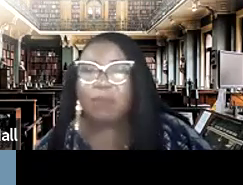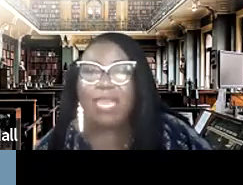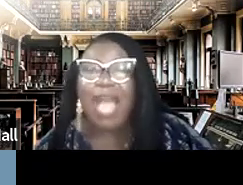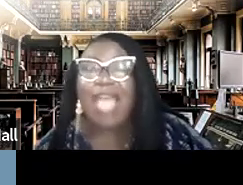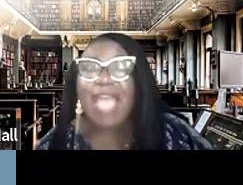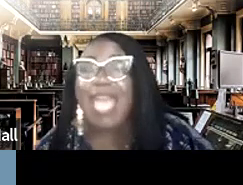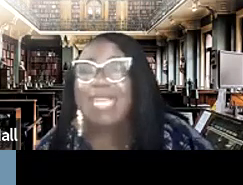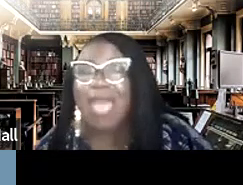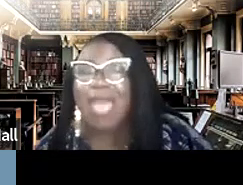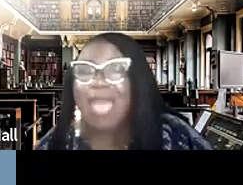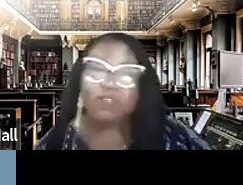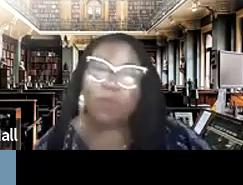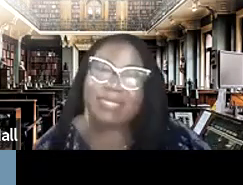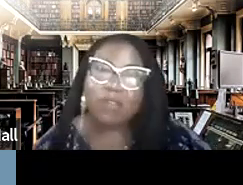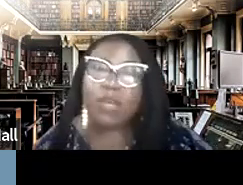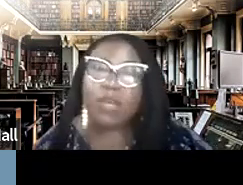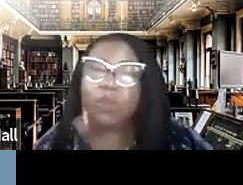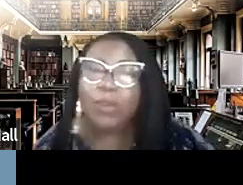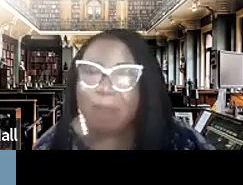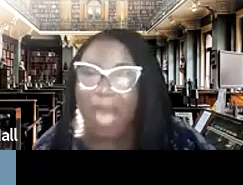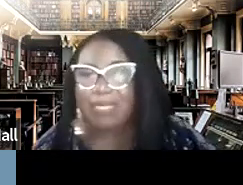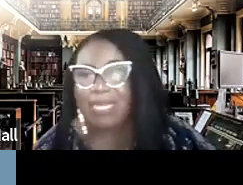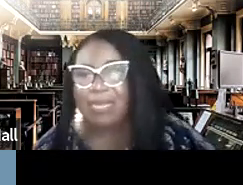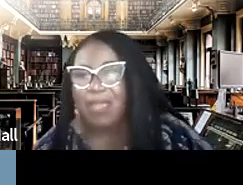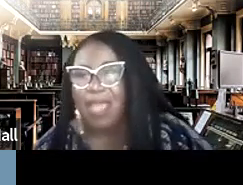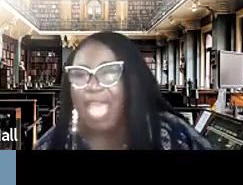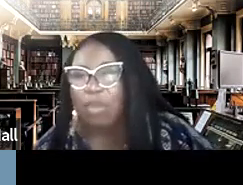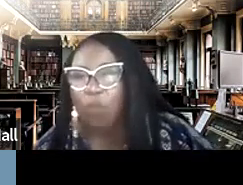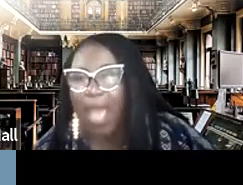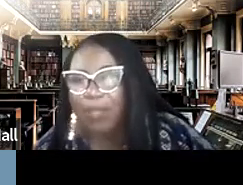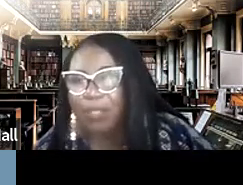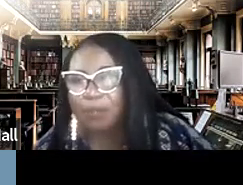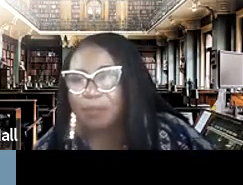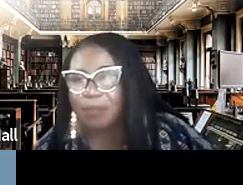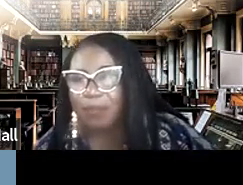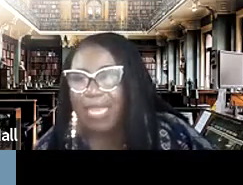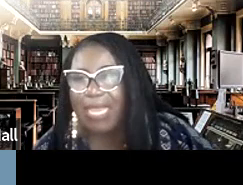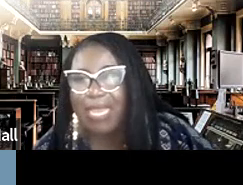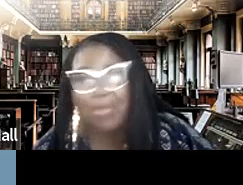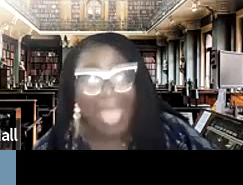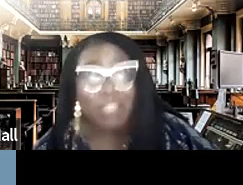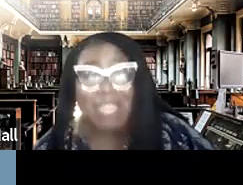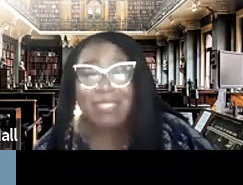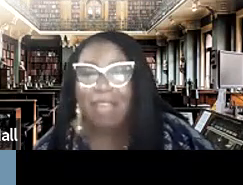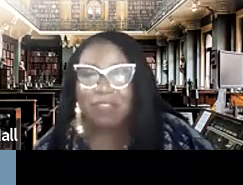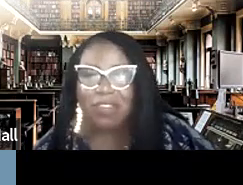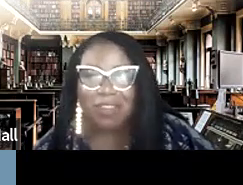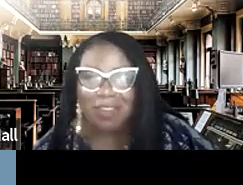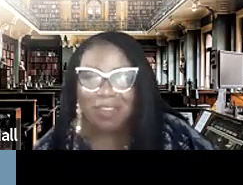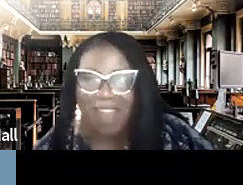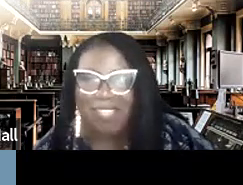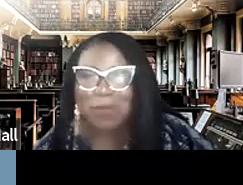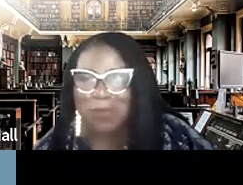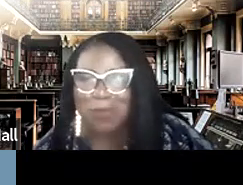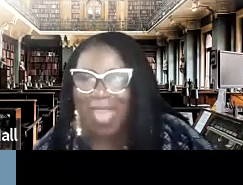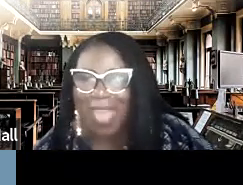on librarianship, I had imagined for myself a career in policy. And while in and just